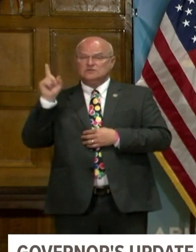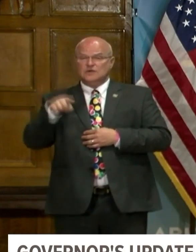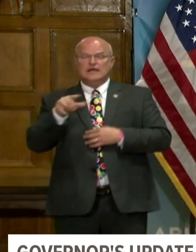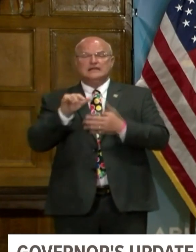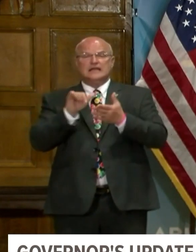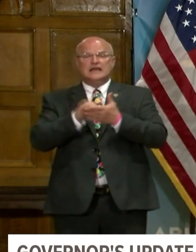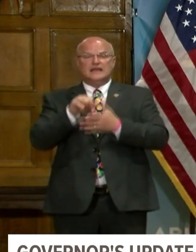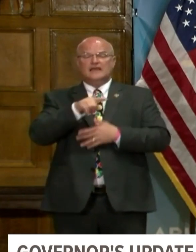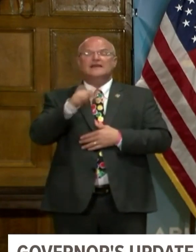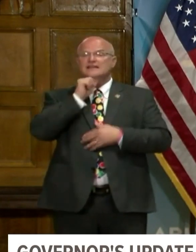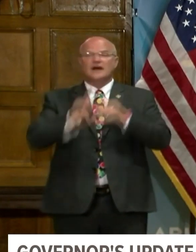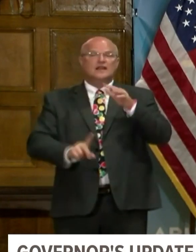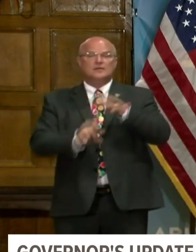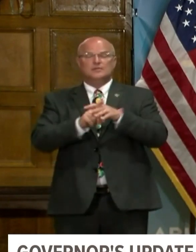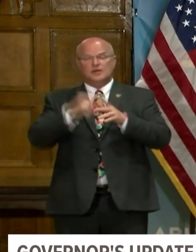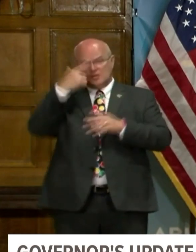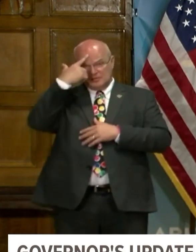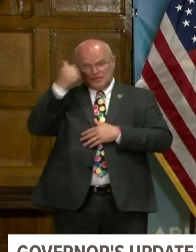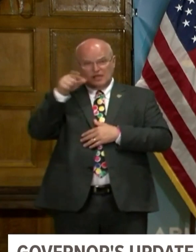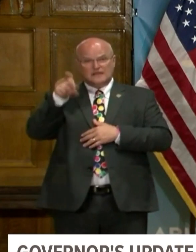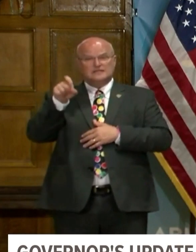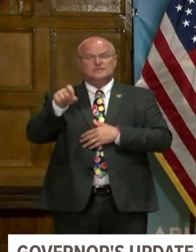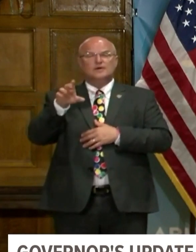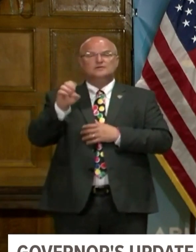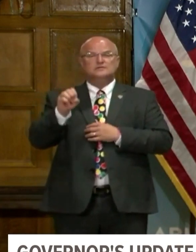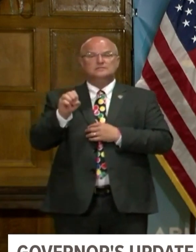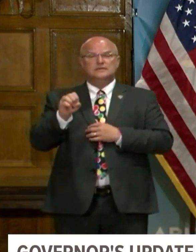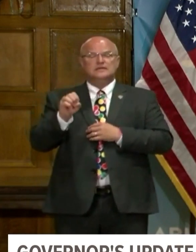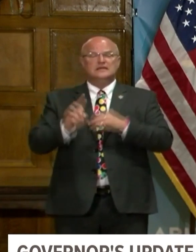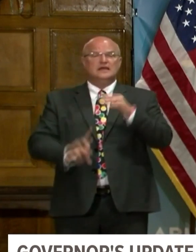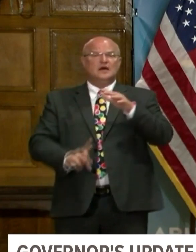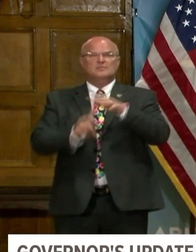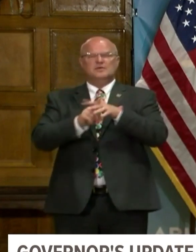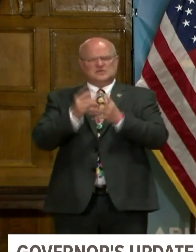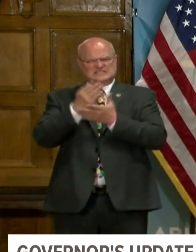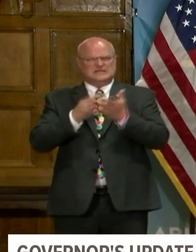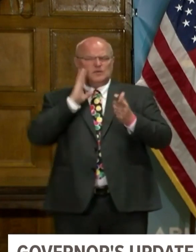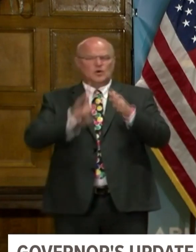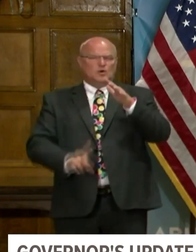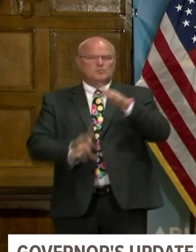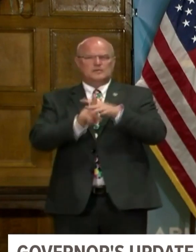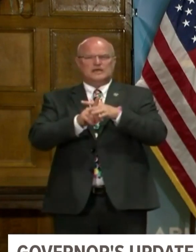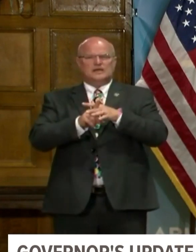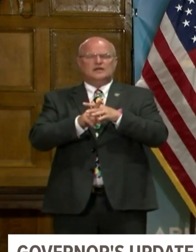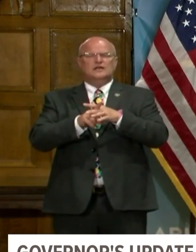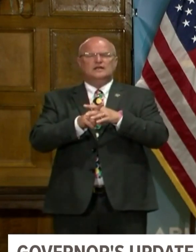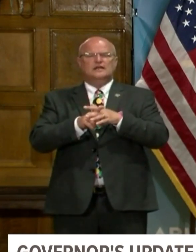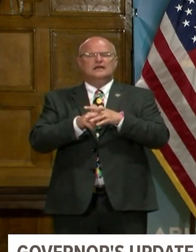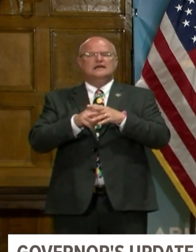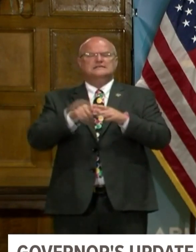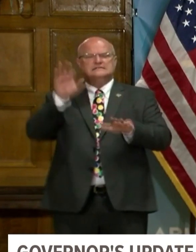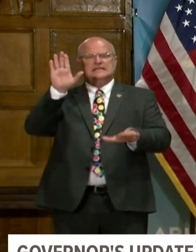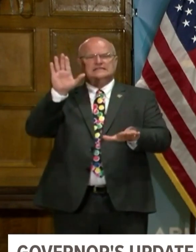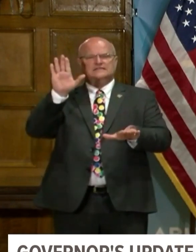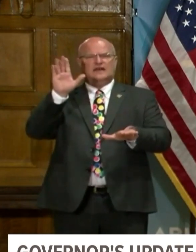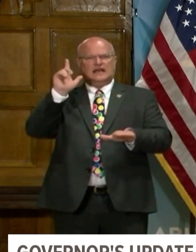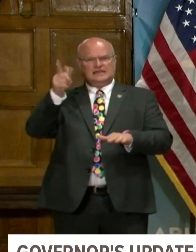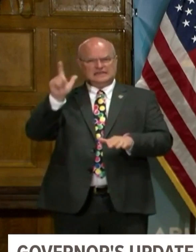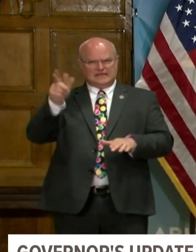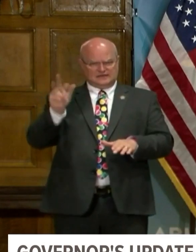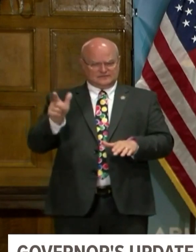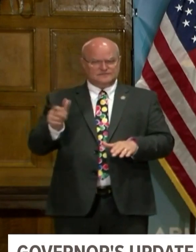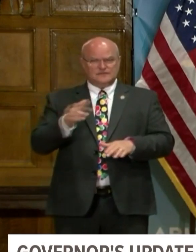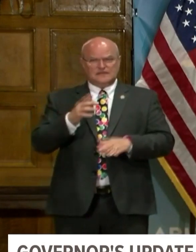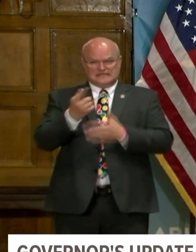that they not appear then because they're supposed to be appearing, or some of them appearing, our administration will be testifying on those